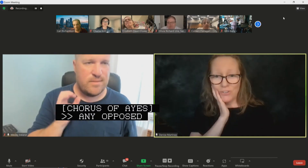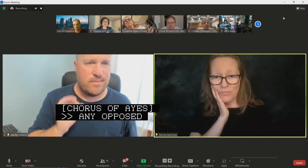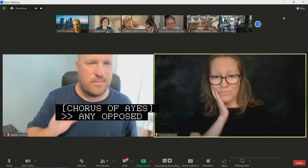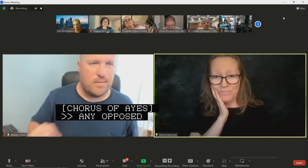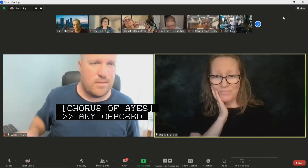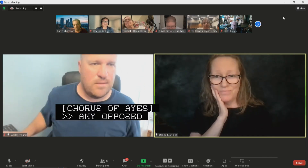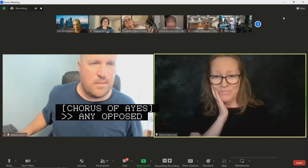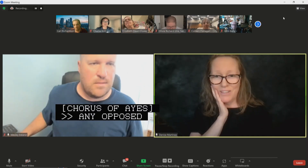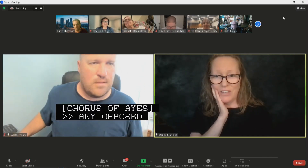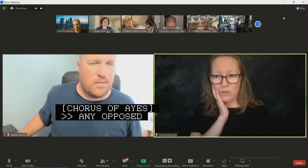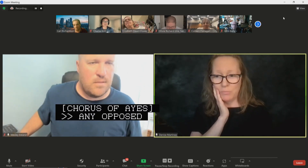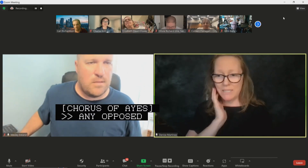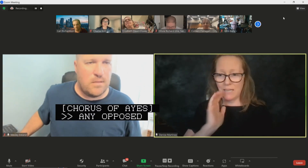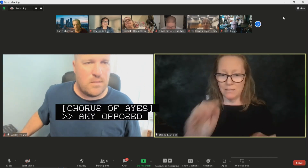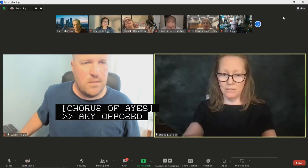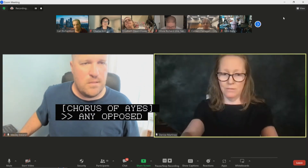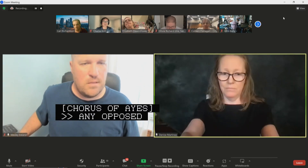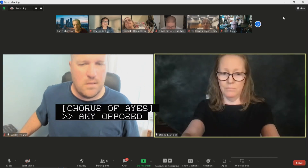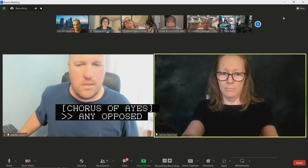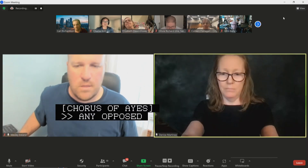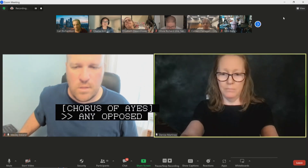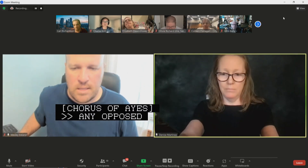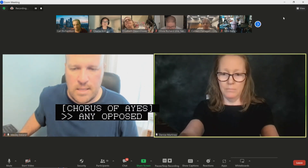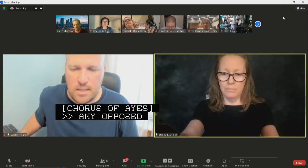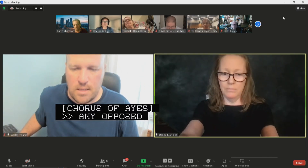Thank you. The letter will be sent.